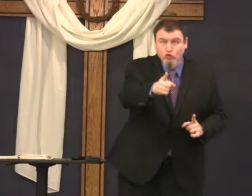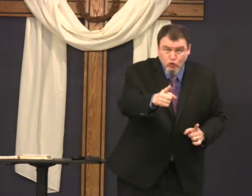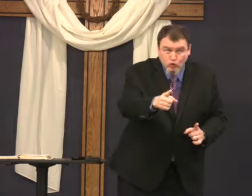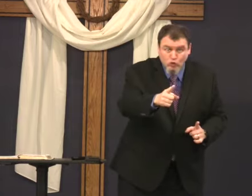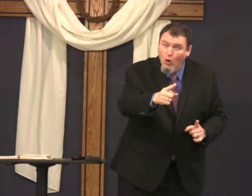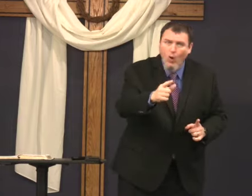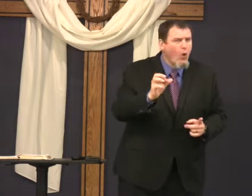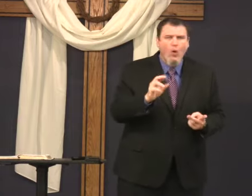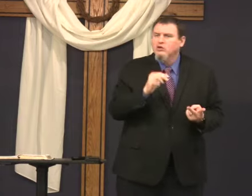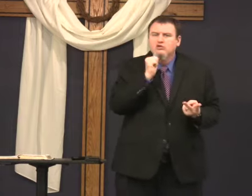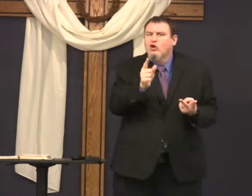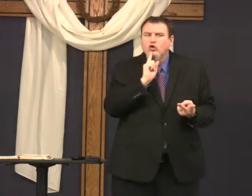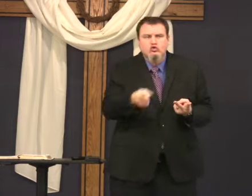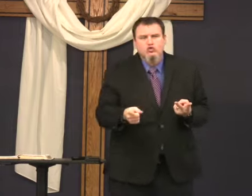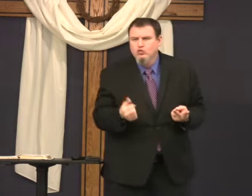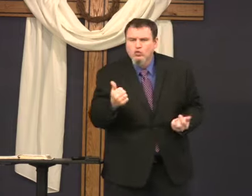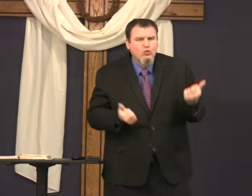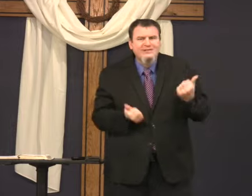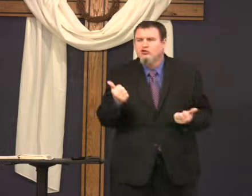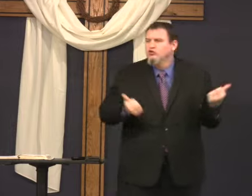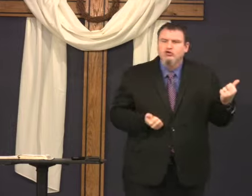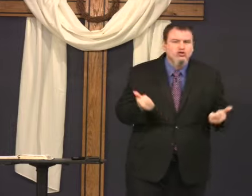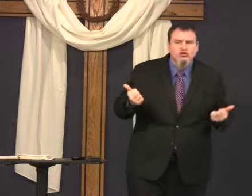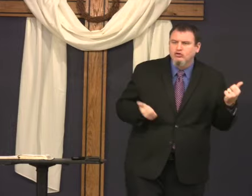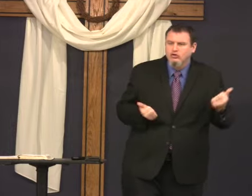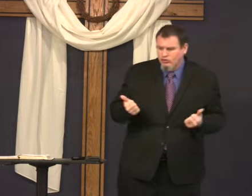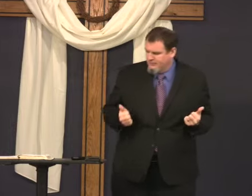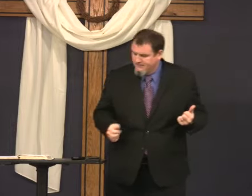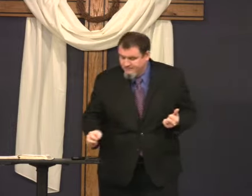am, and it's true or it's not.